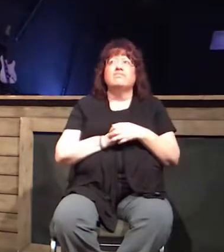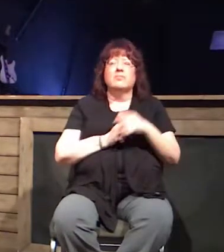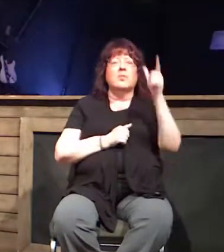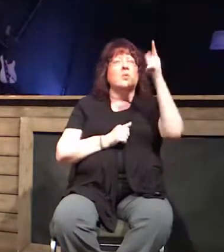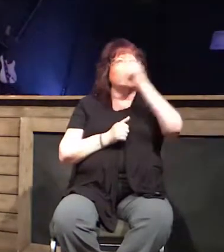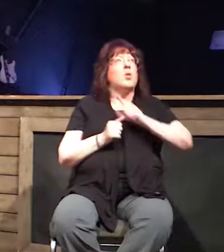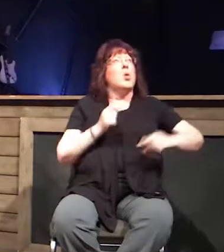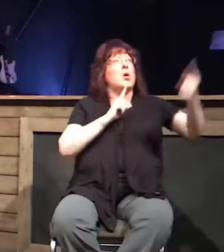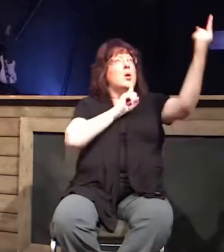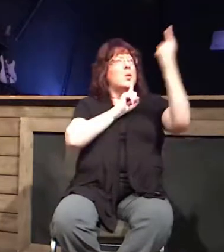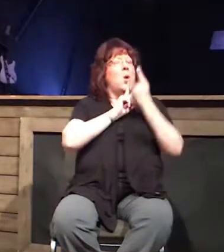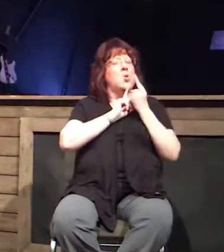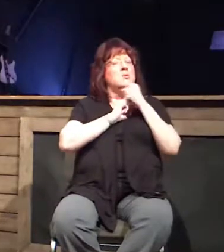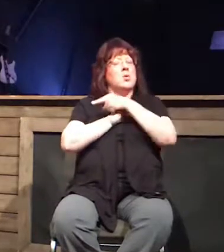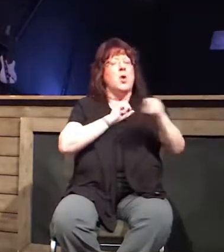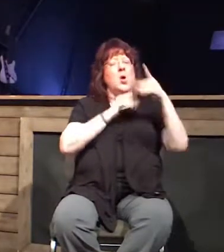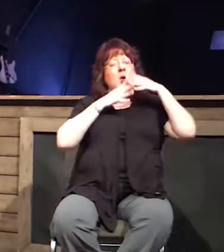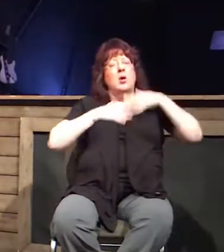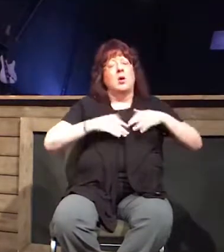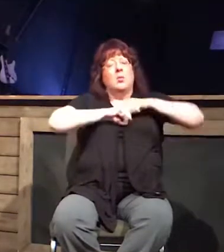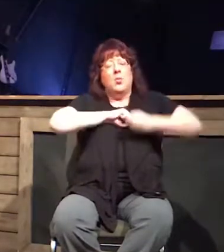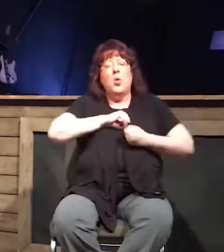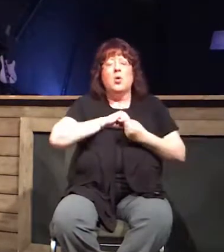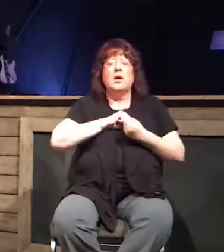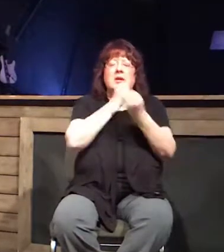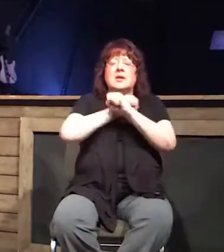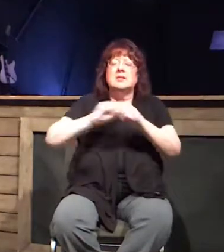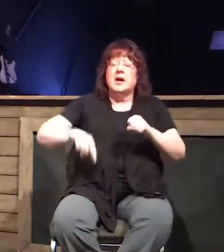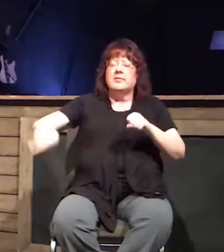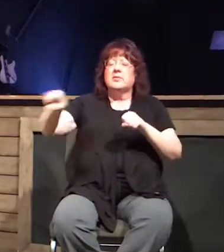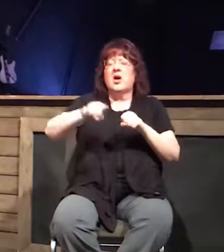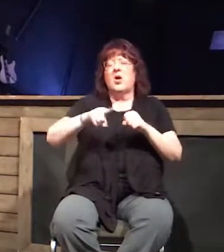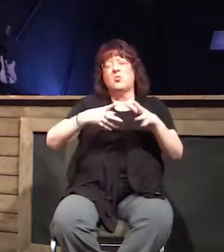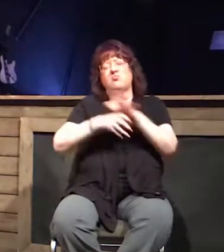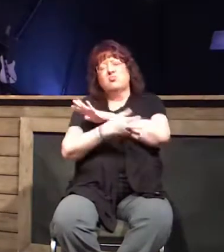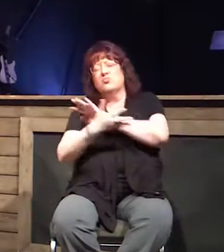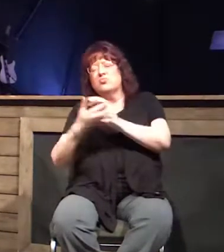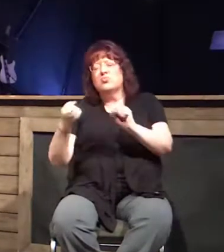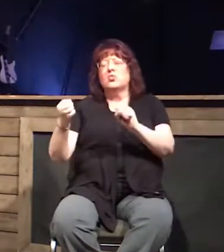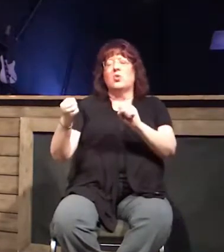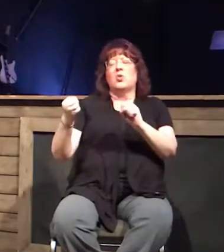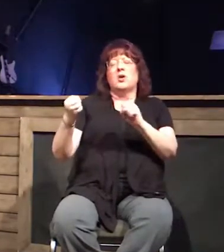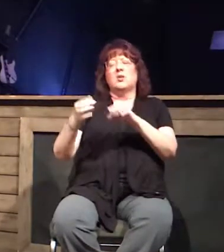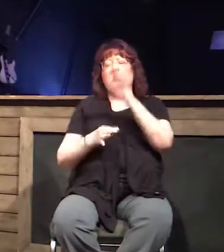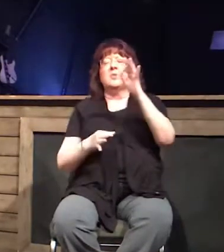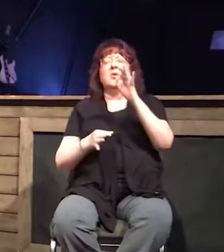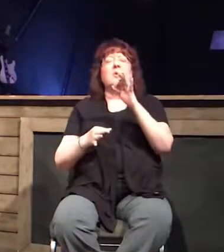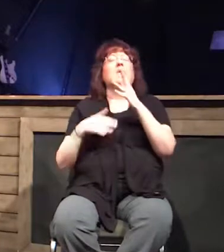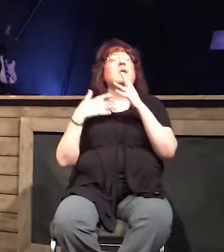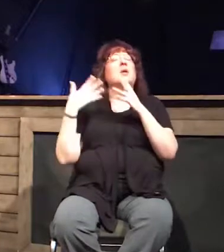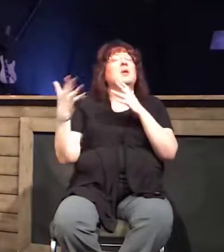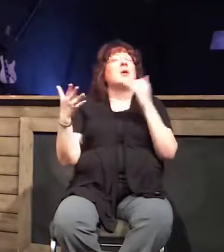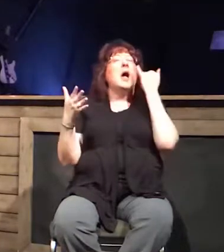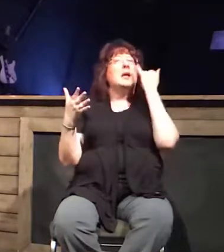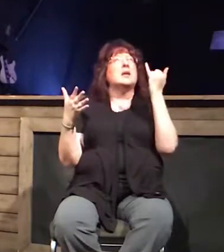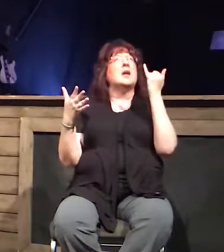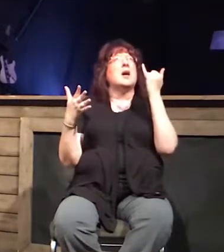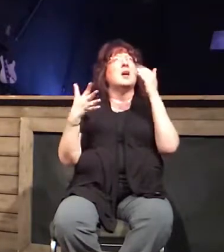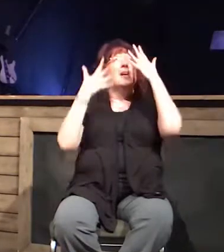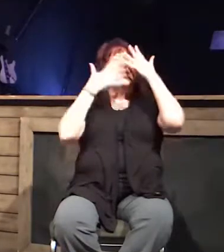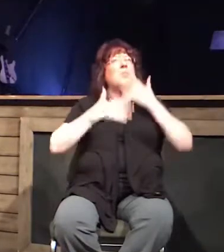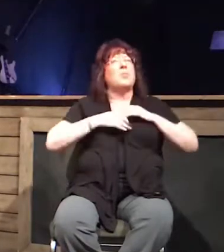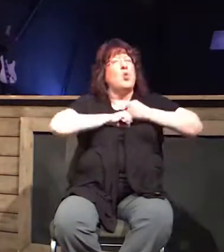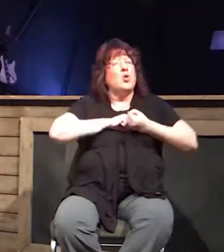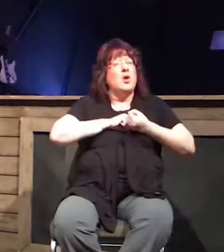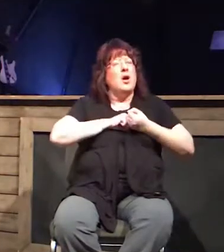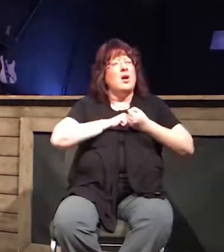The Lord is close to the brokenhearted, and he saves those who are crushed in spirit. This idea of